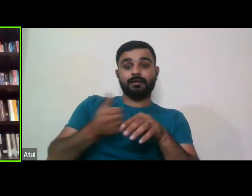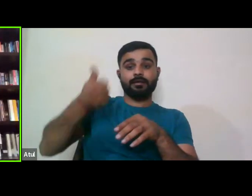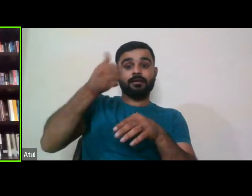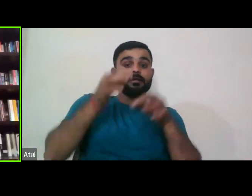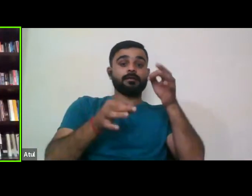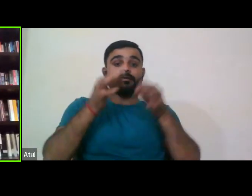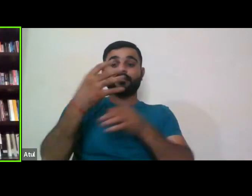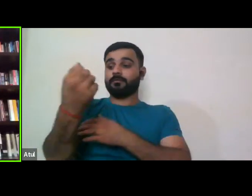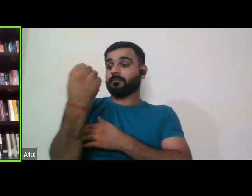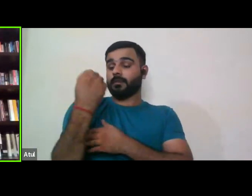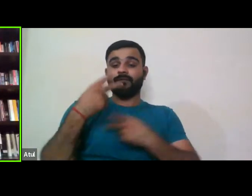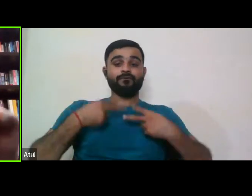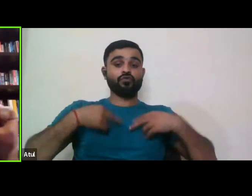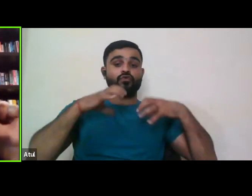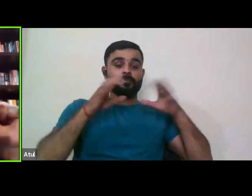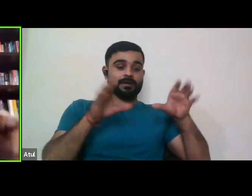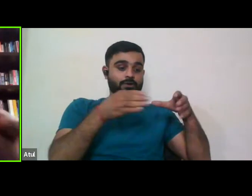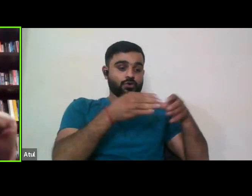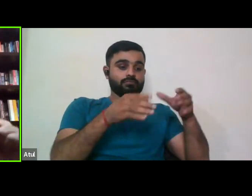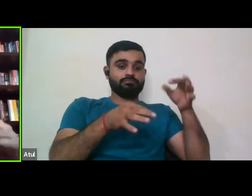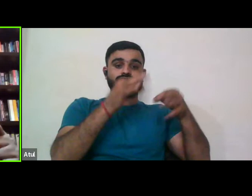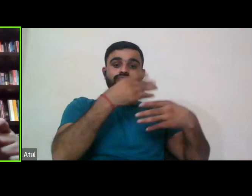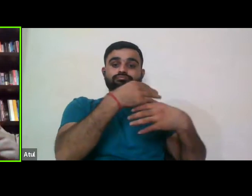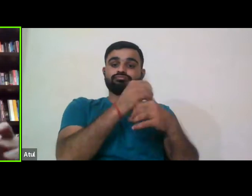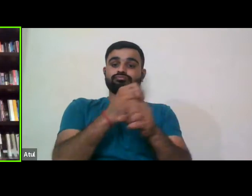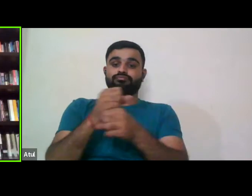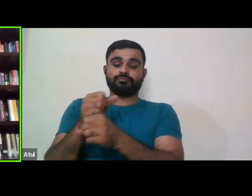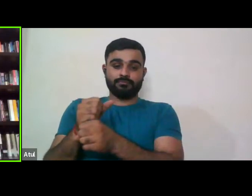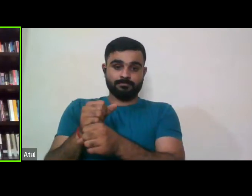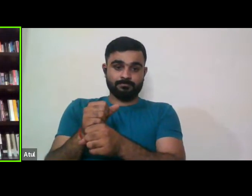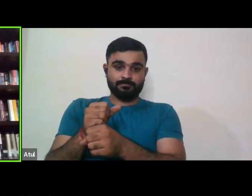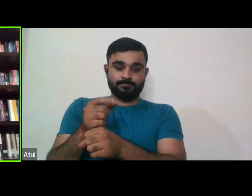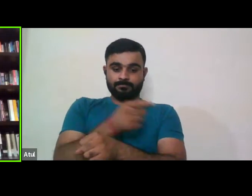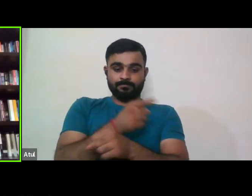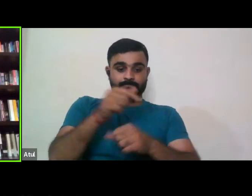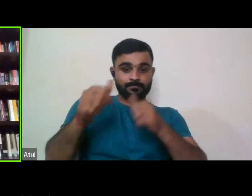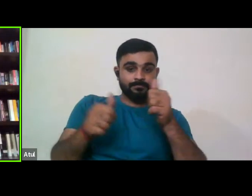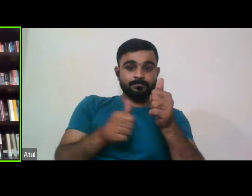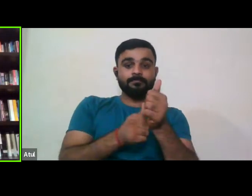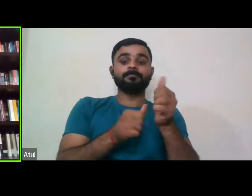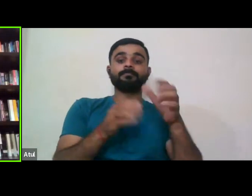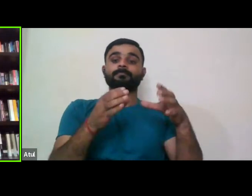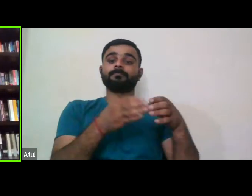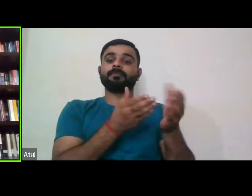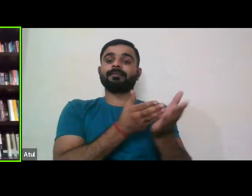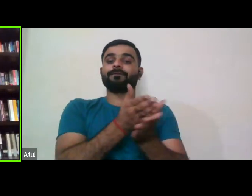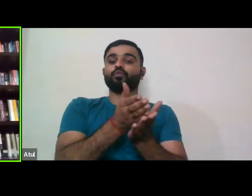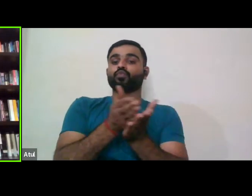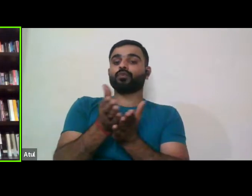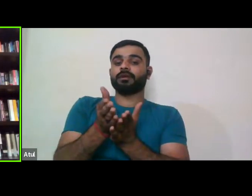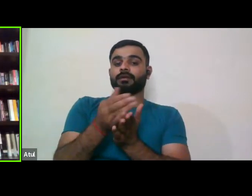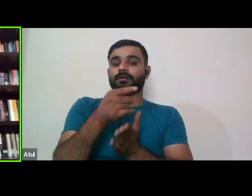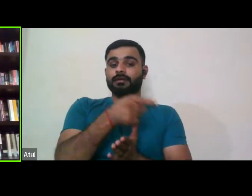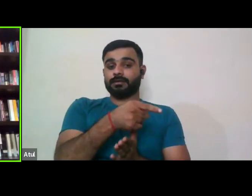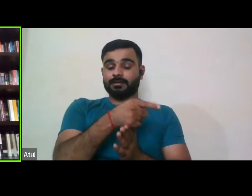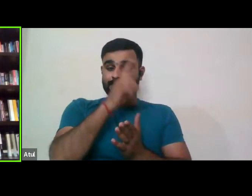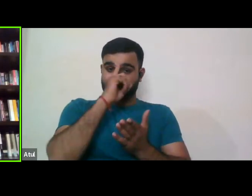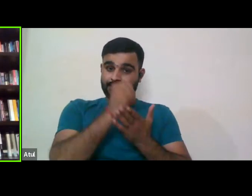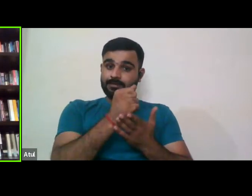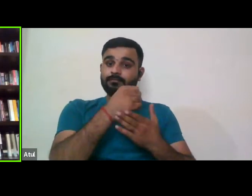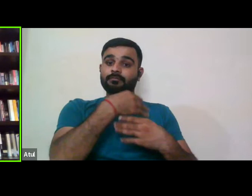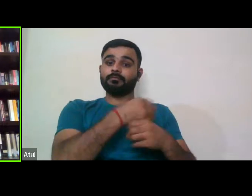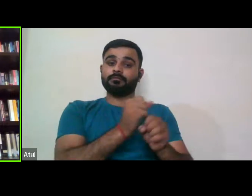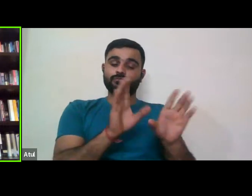has the power to constitute the bench, also ends up constituting the bench in a way that they happen to be